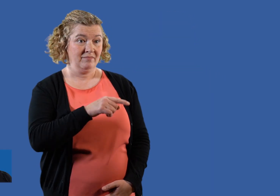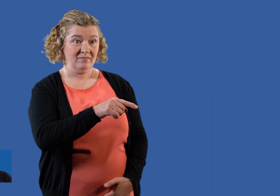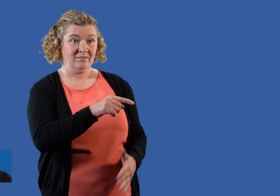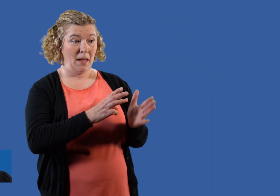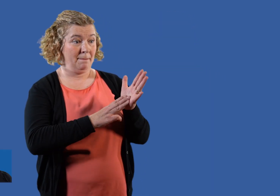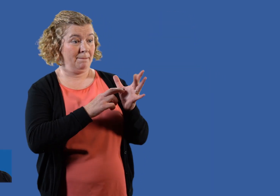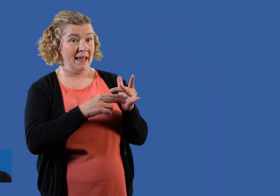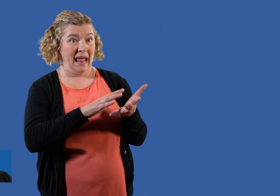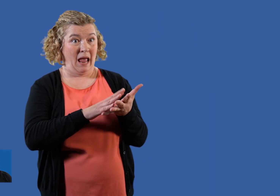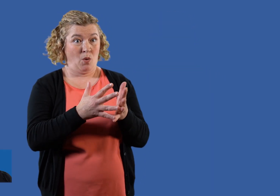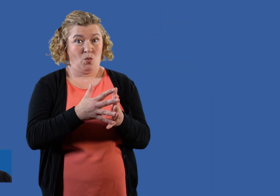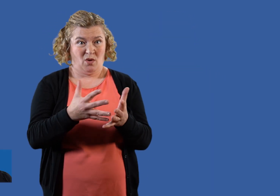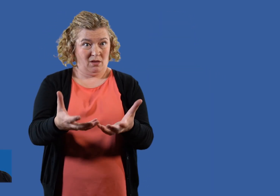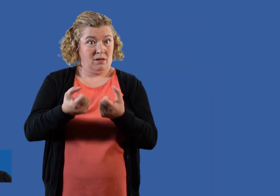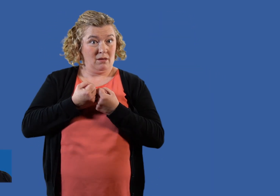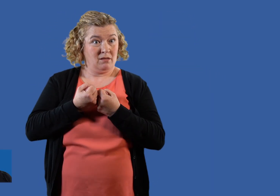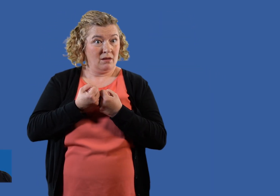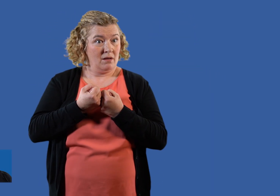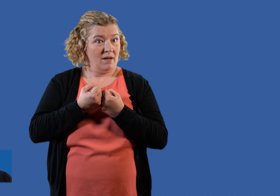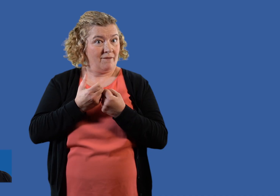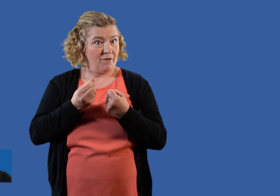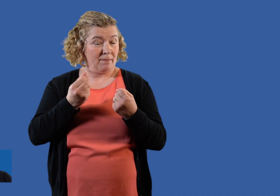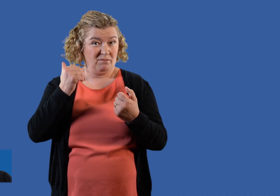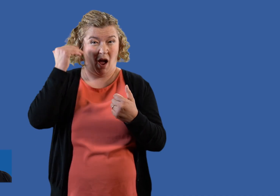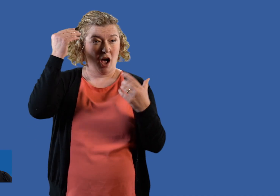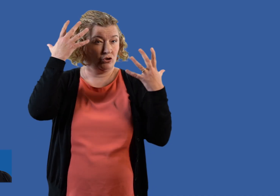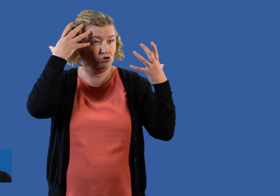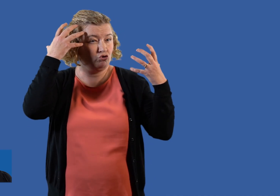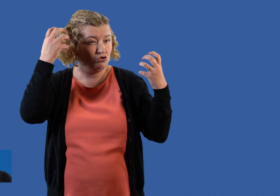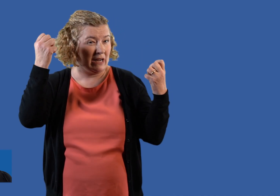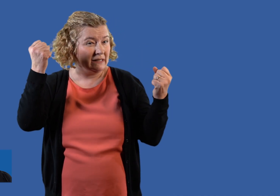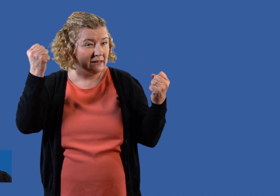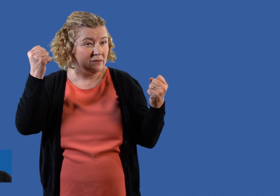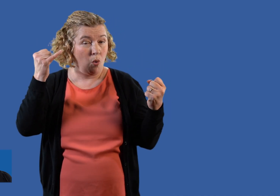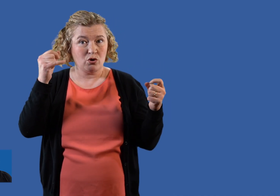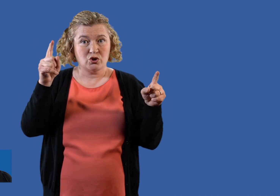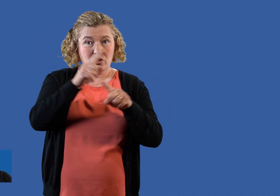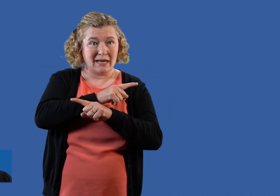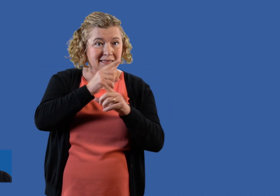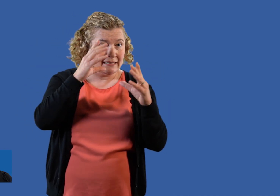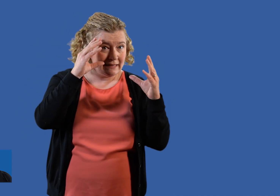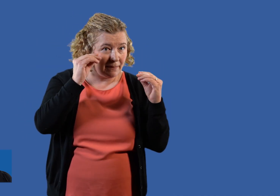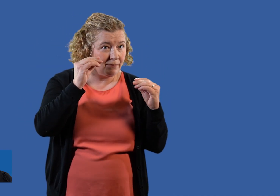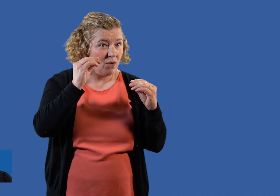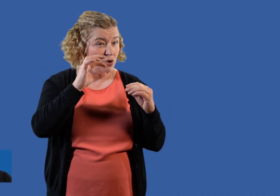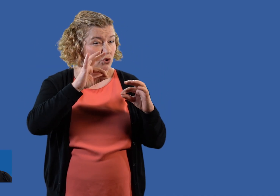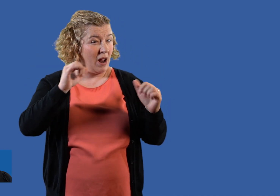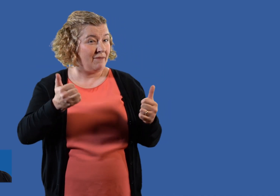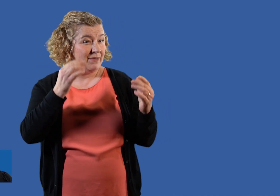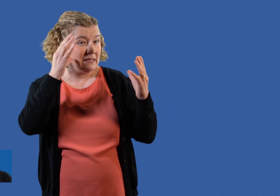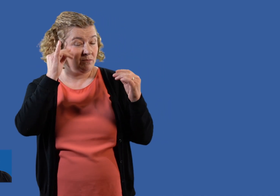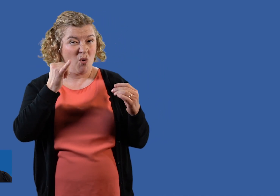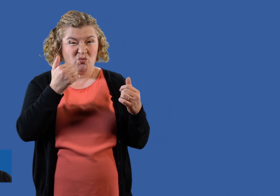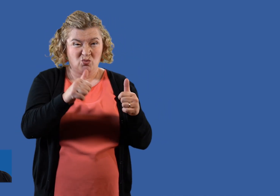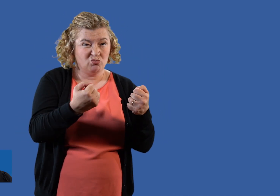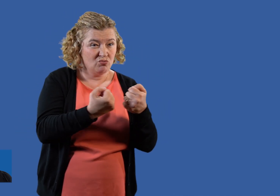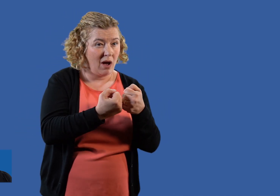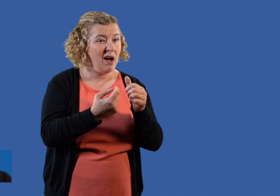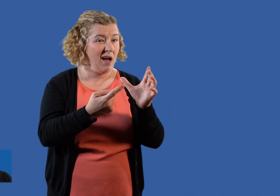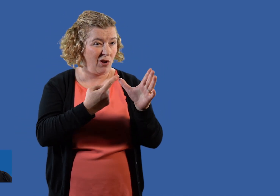Possible causes are high levels of stress, changes in sleep pattern, lack of sleep, or if someone is using recreational drugs